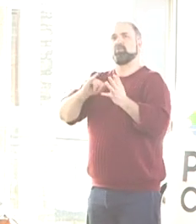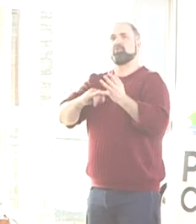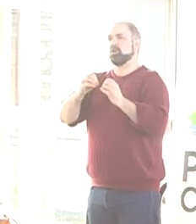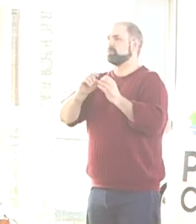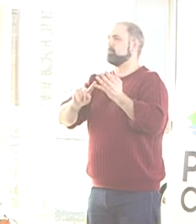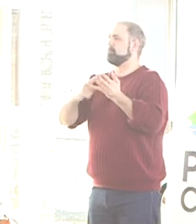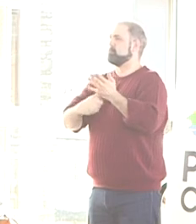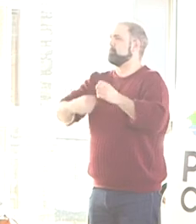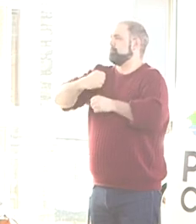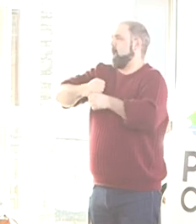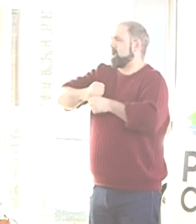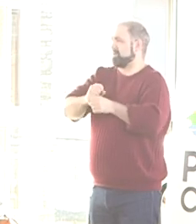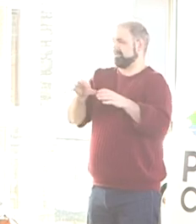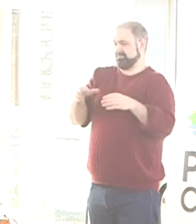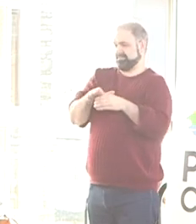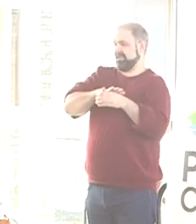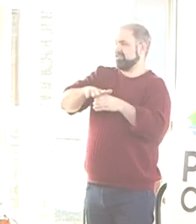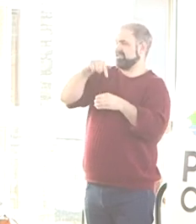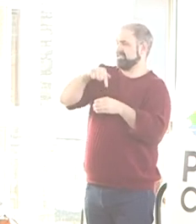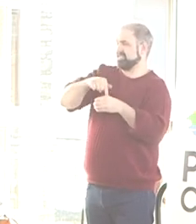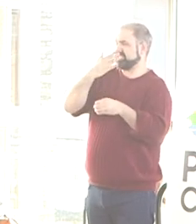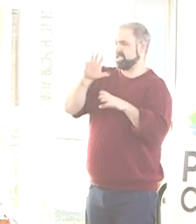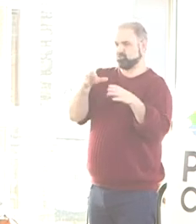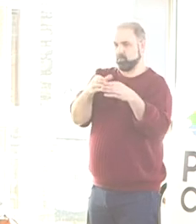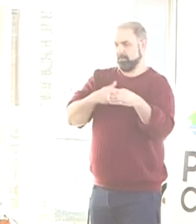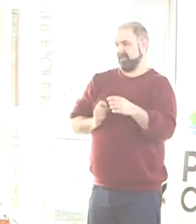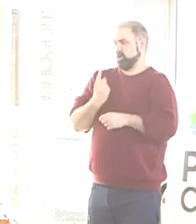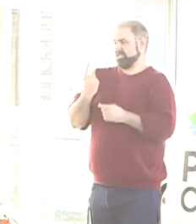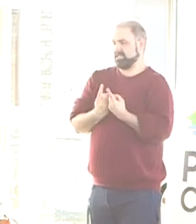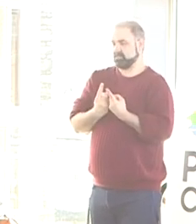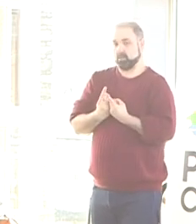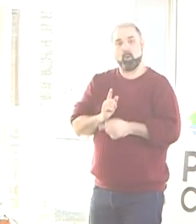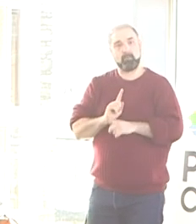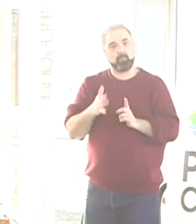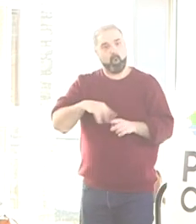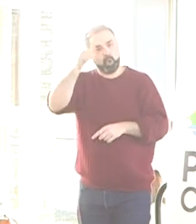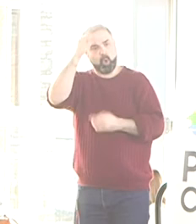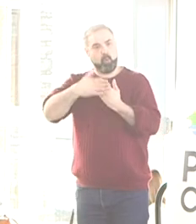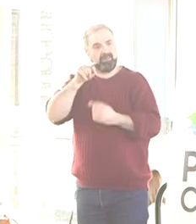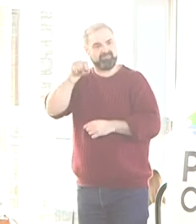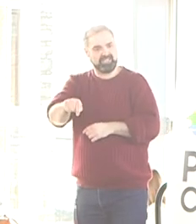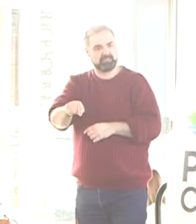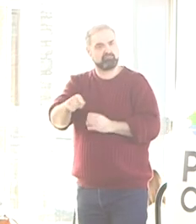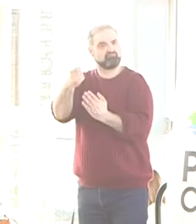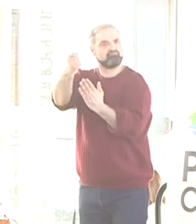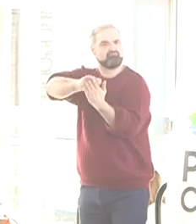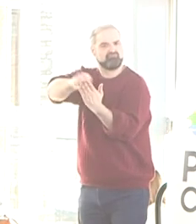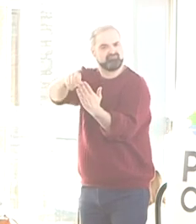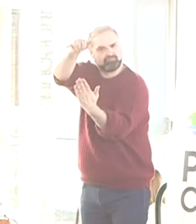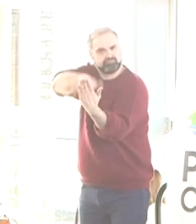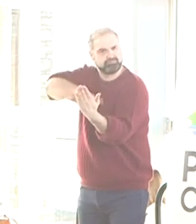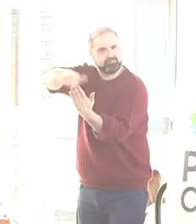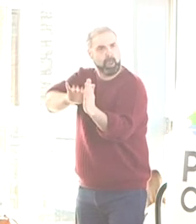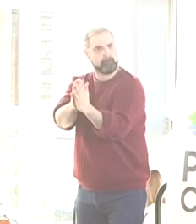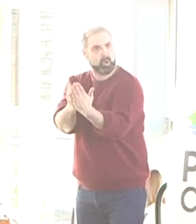the Strasbourg case and the teenage group. And if people want to know more about the Strasbourg case, it's written up, isn't it? It's in